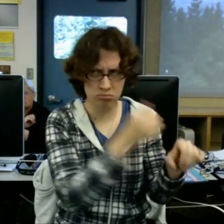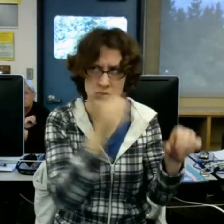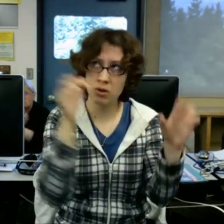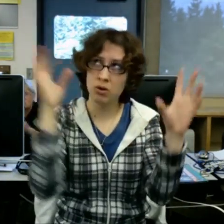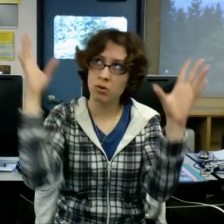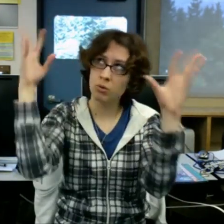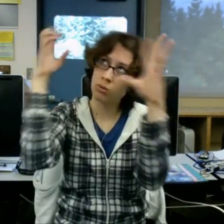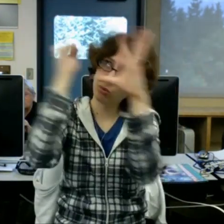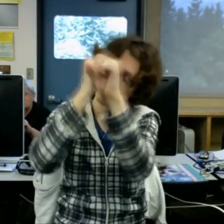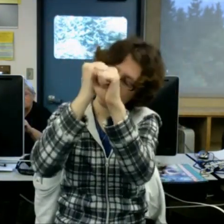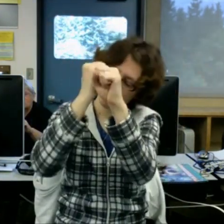Yeah.